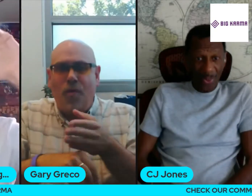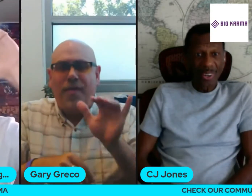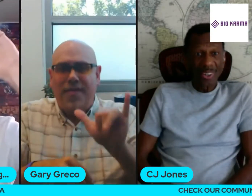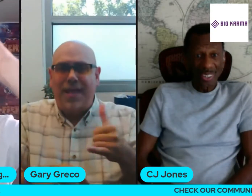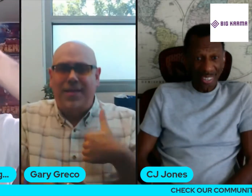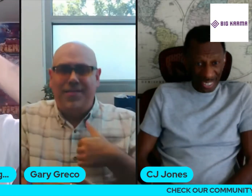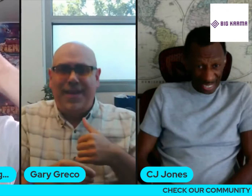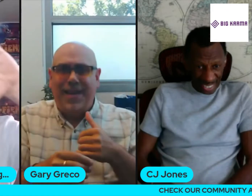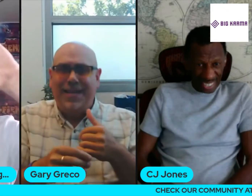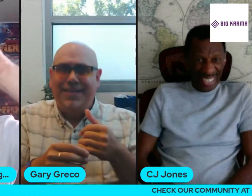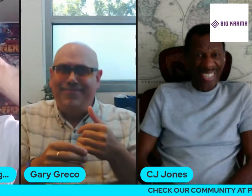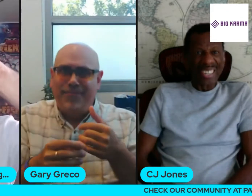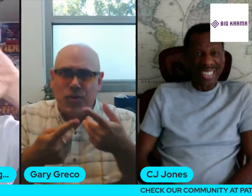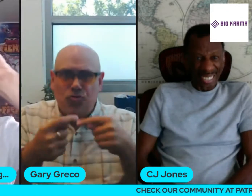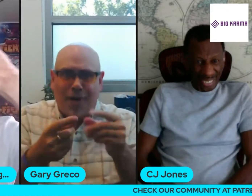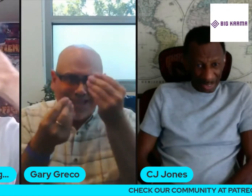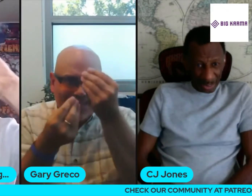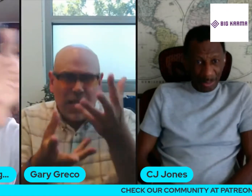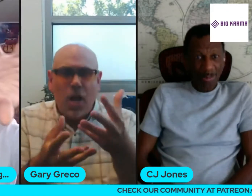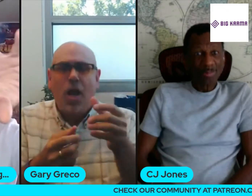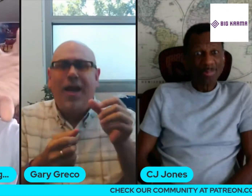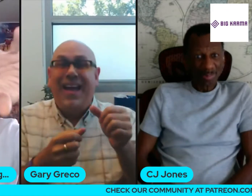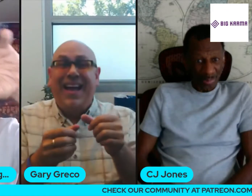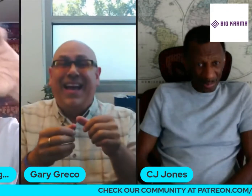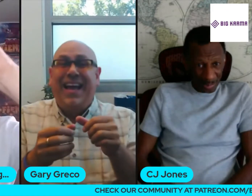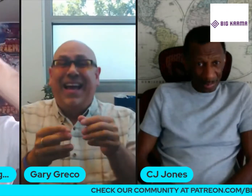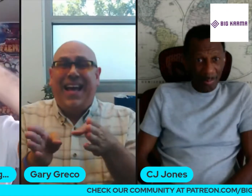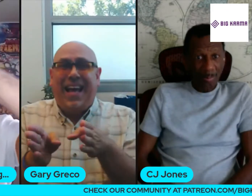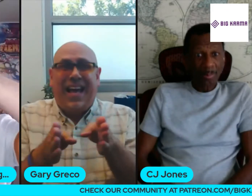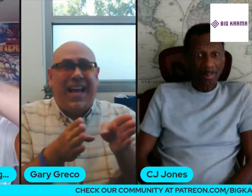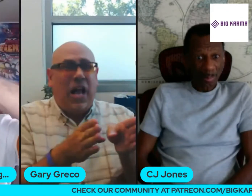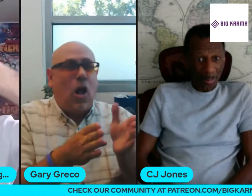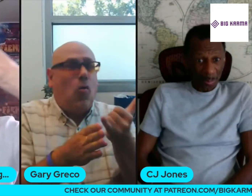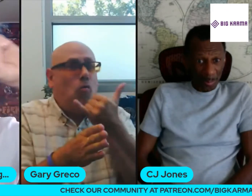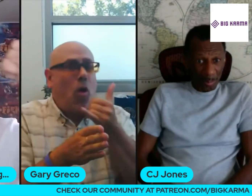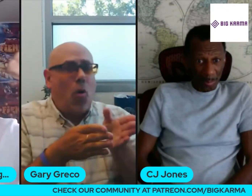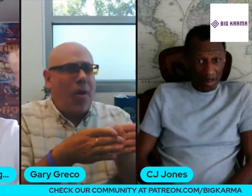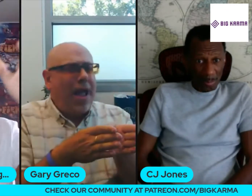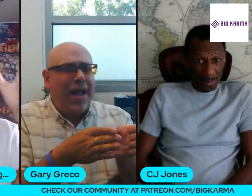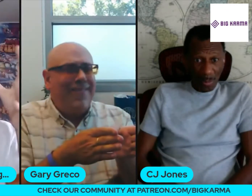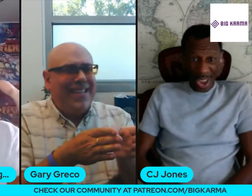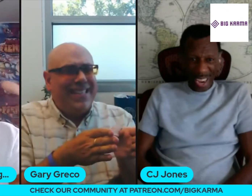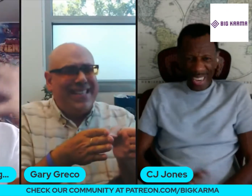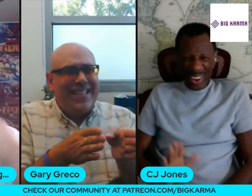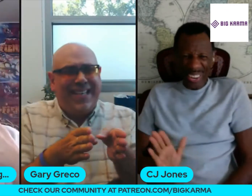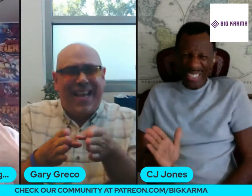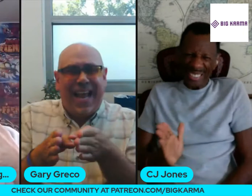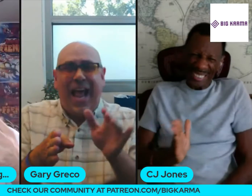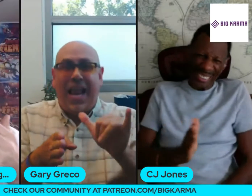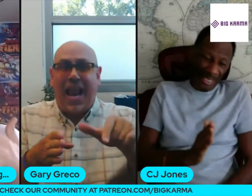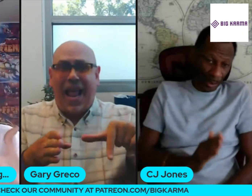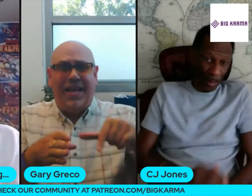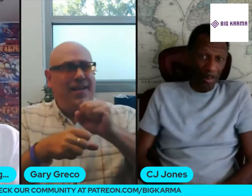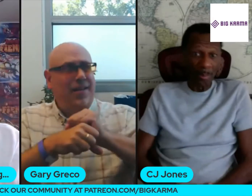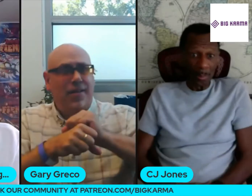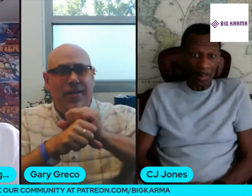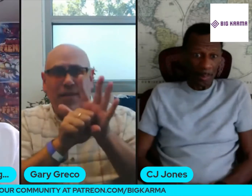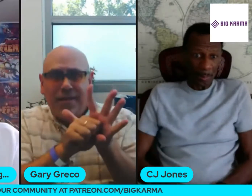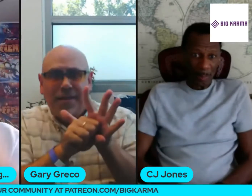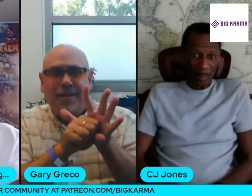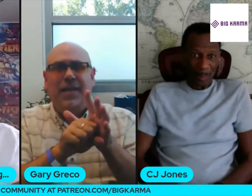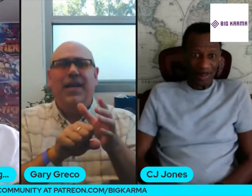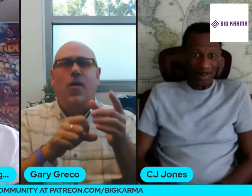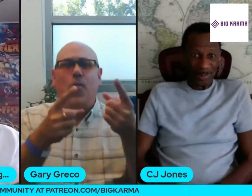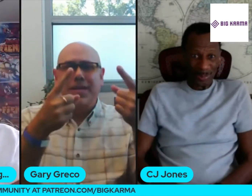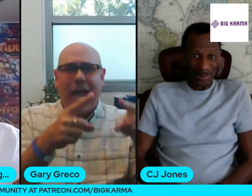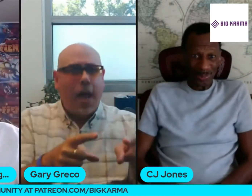that we need to shift, to swing the pendulum from the era of egocentrism to the era